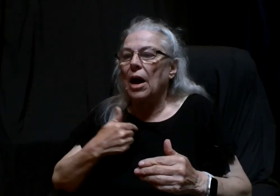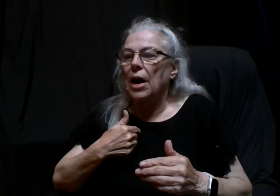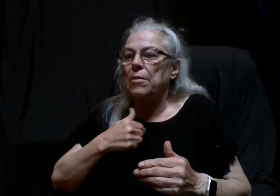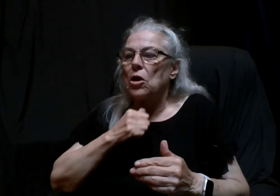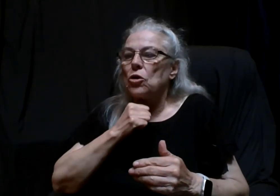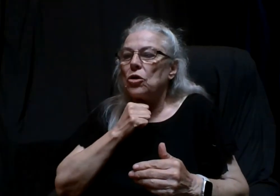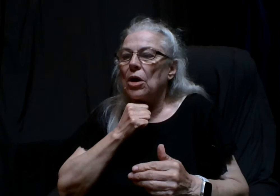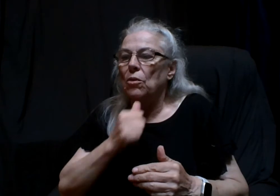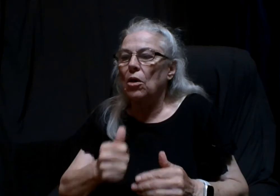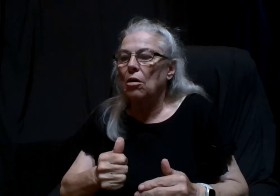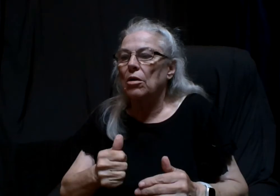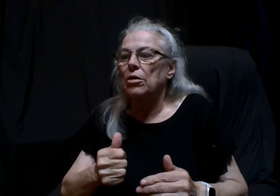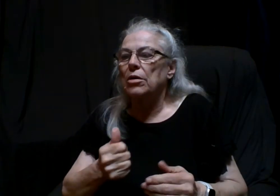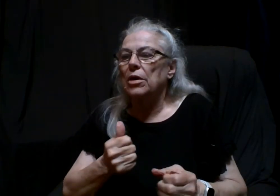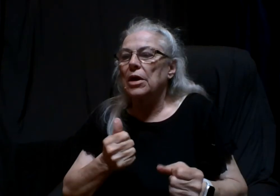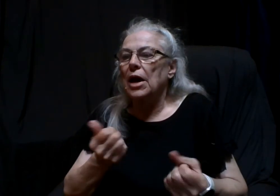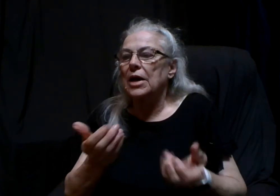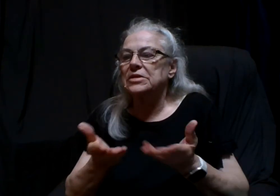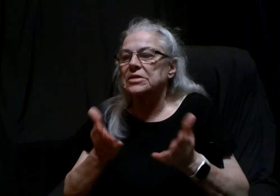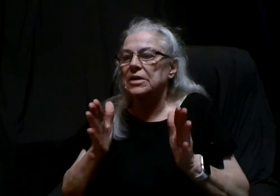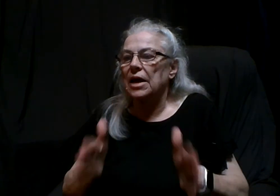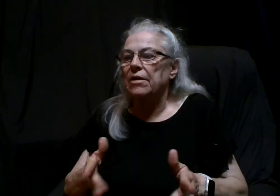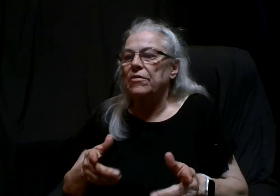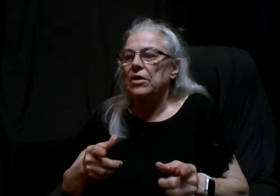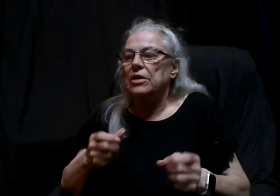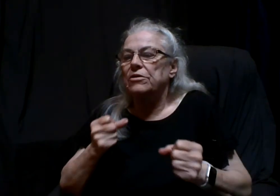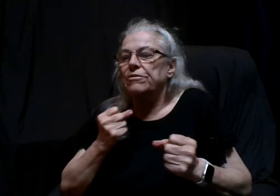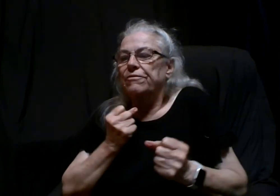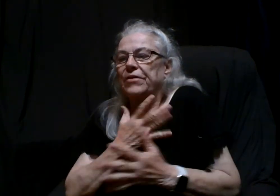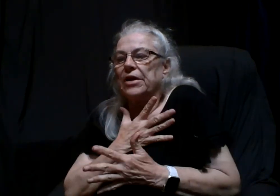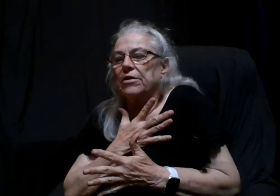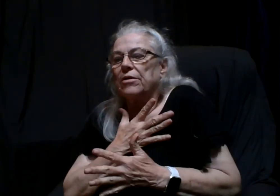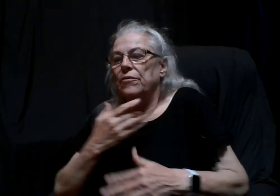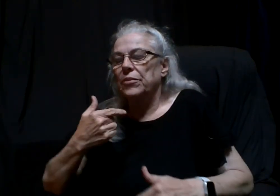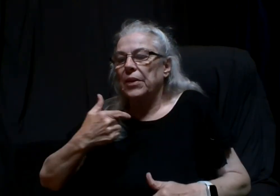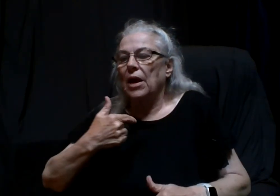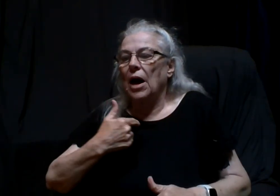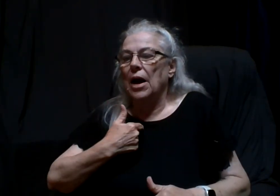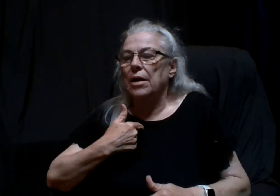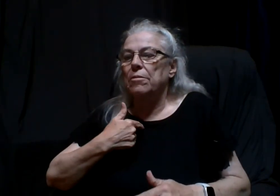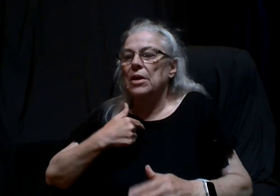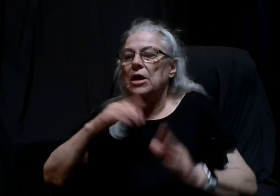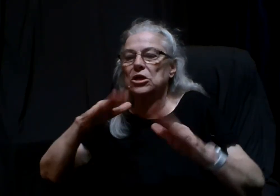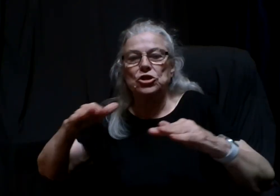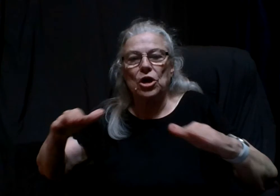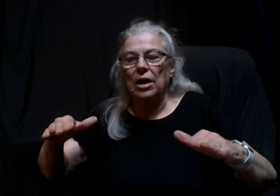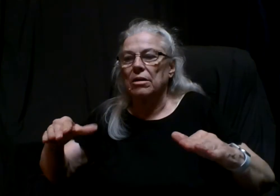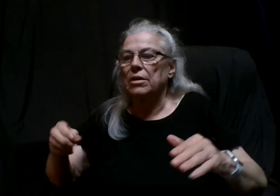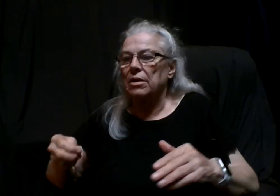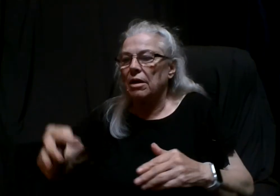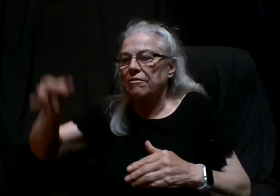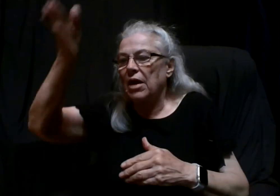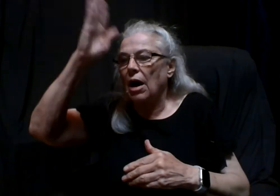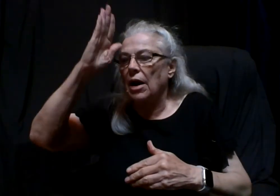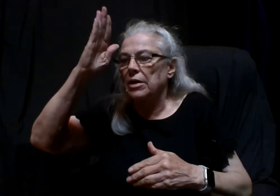I'm no longer a slave to fear. I'm a child of God.